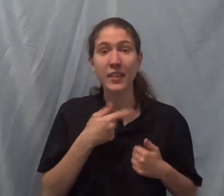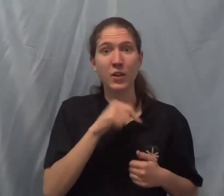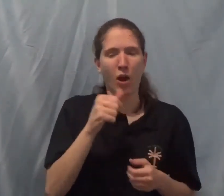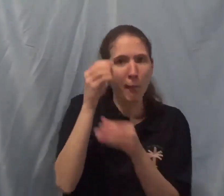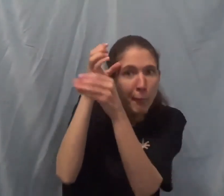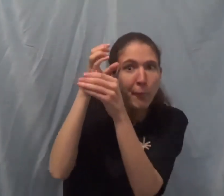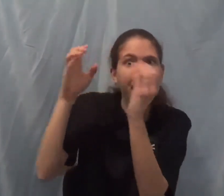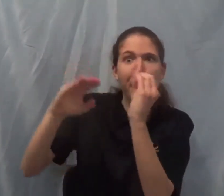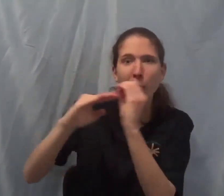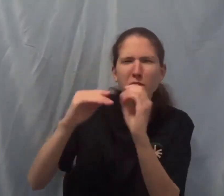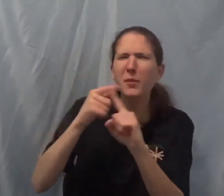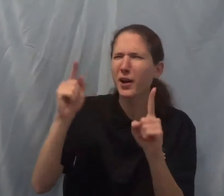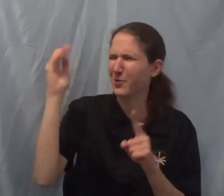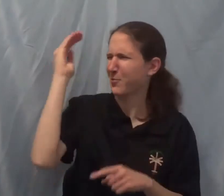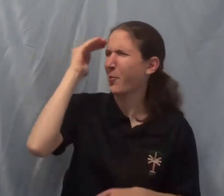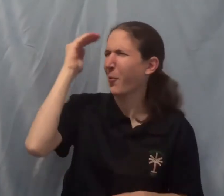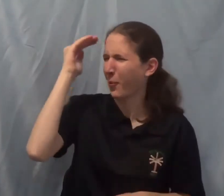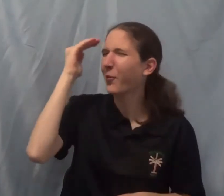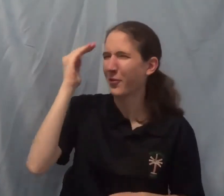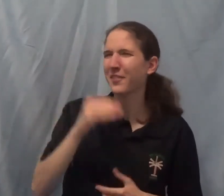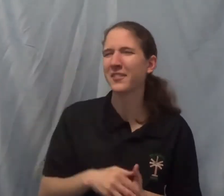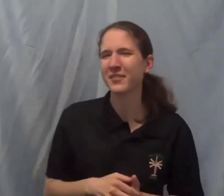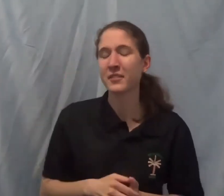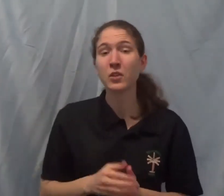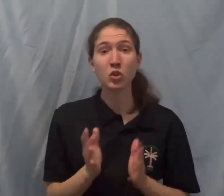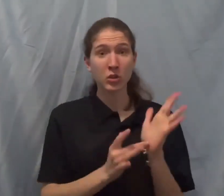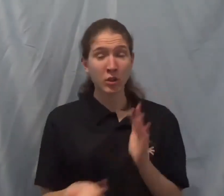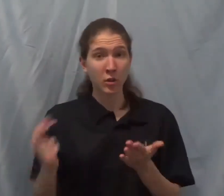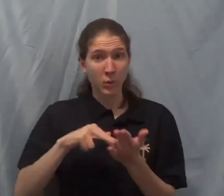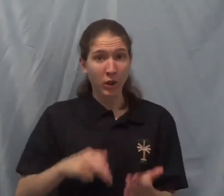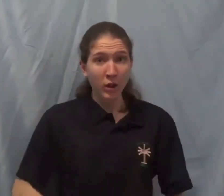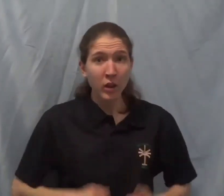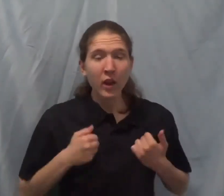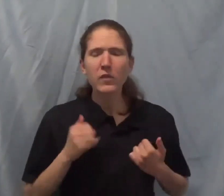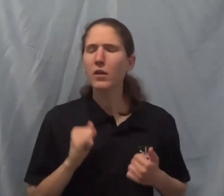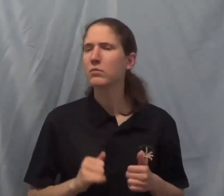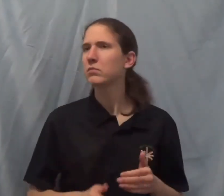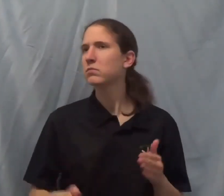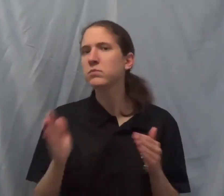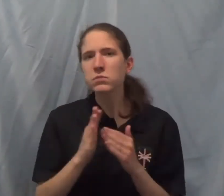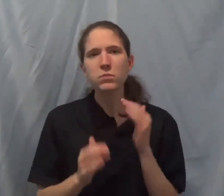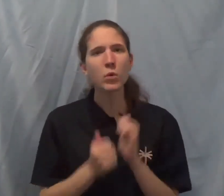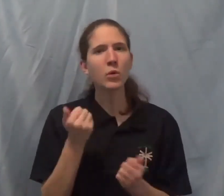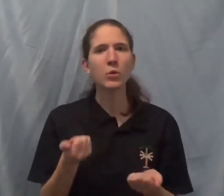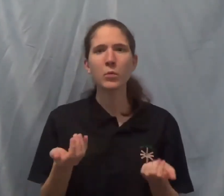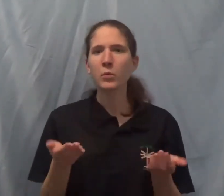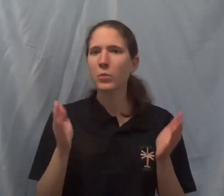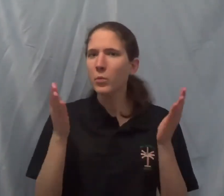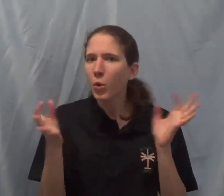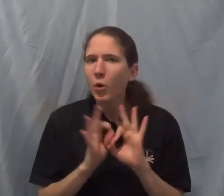the miracle par excellence of the whole gospel. It is the high point. It is